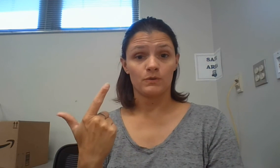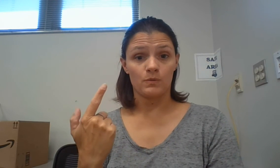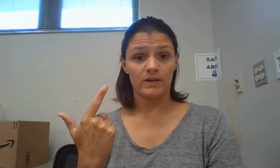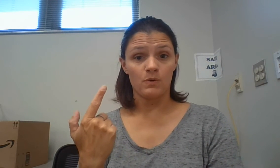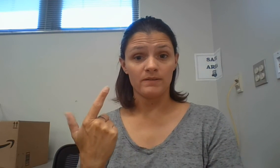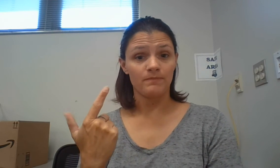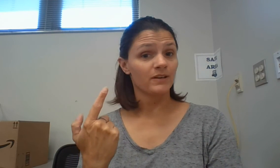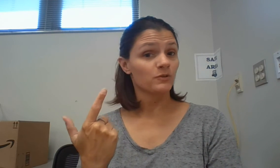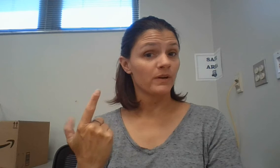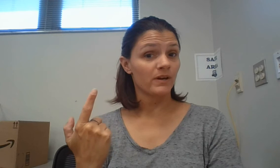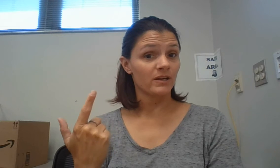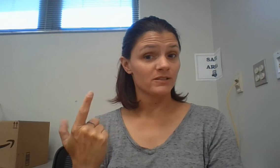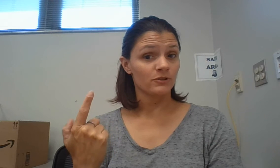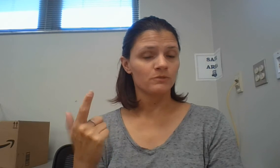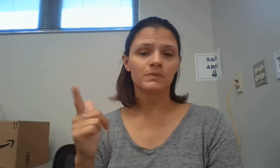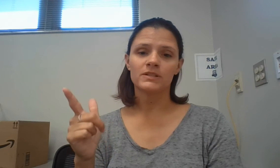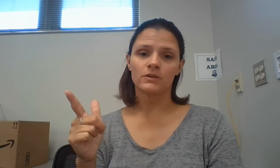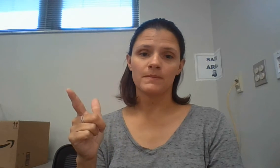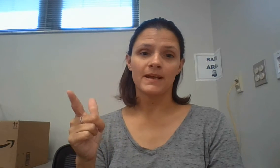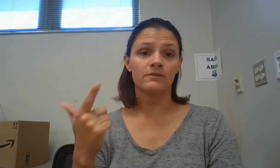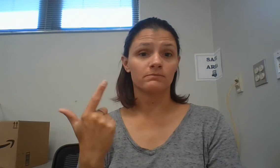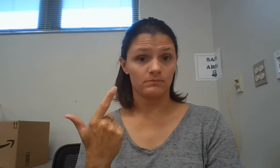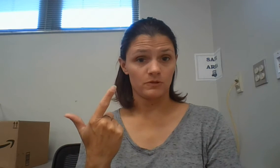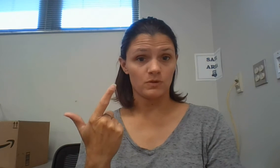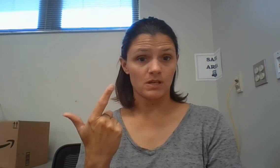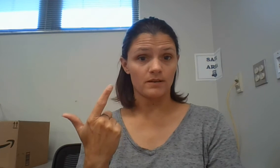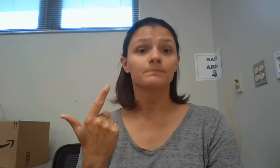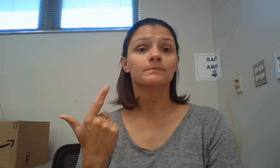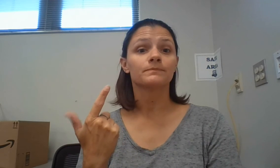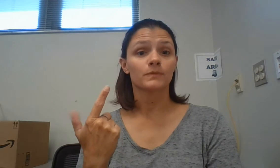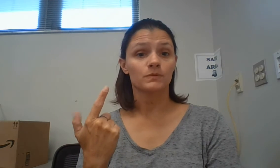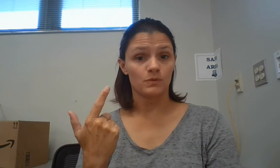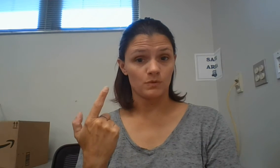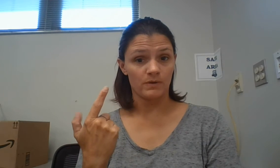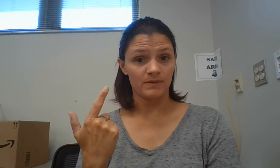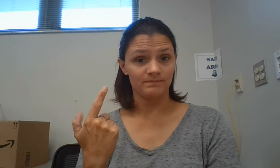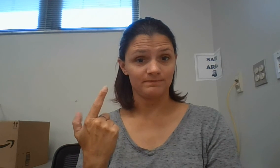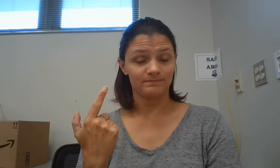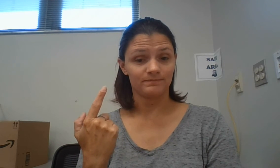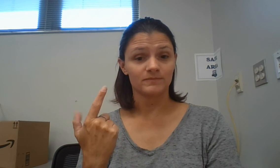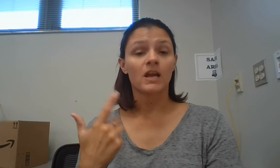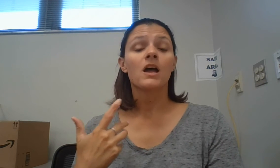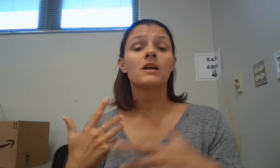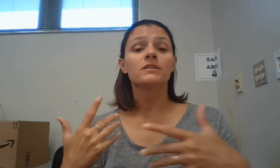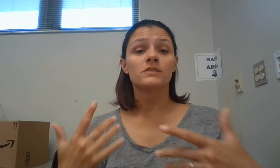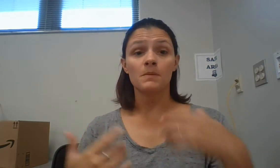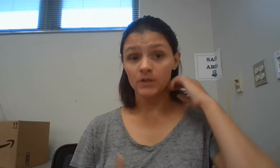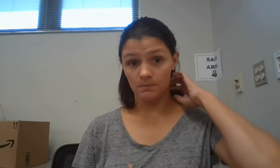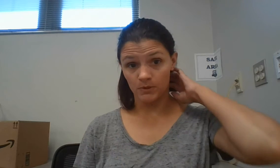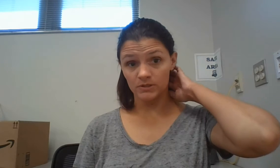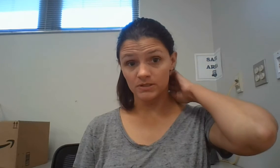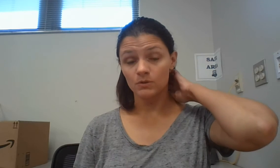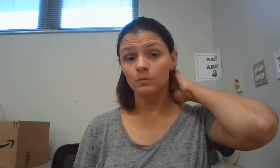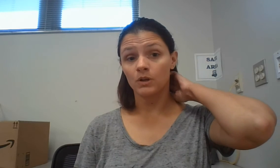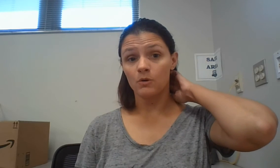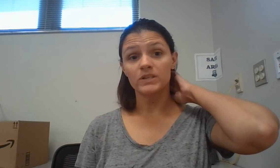21. Think 21 gun salute. Please don't aim it out to the side. 21. Double numbers will always